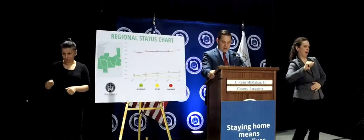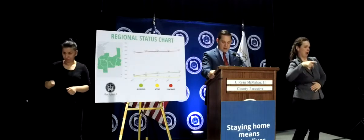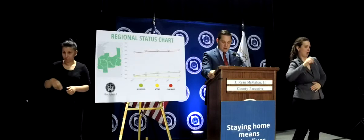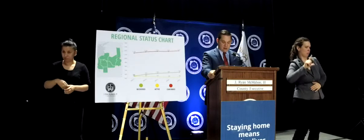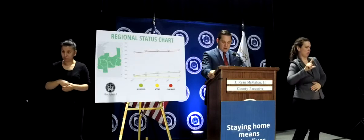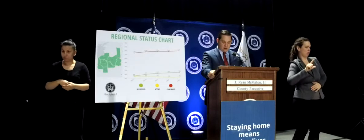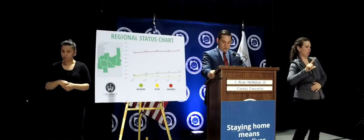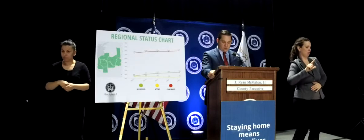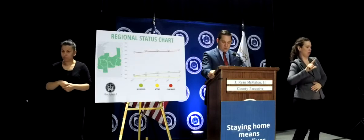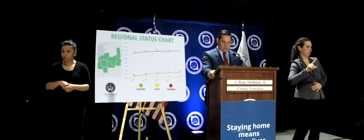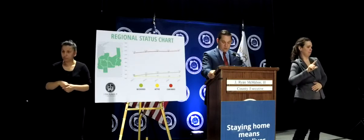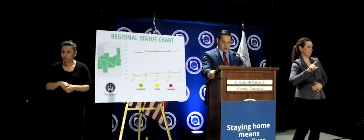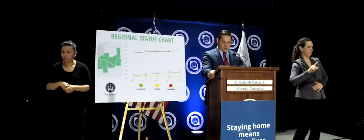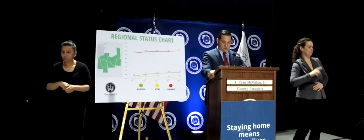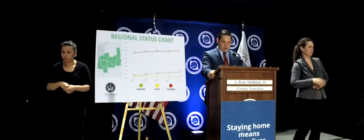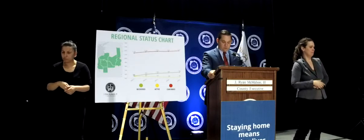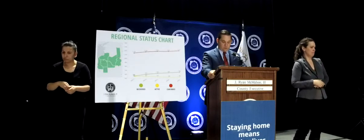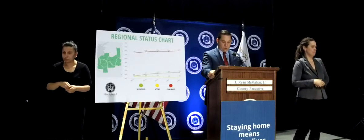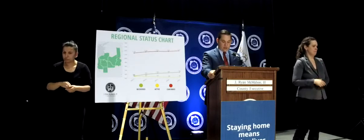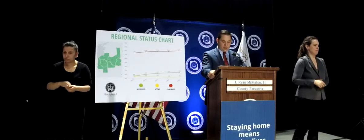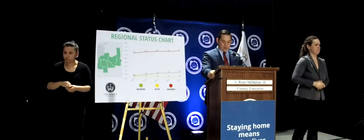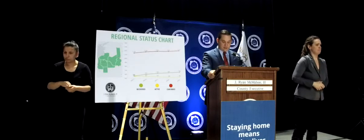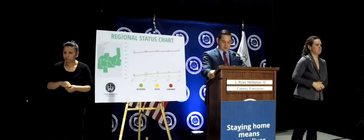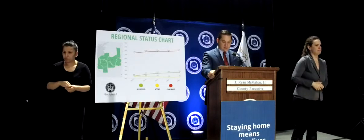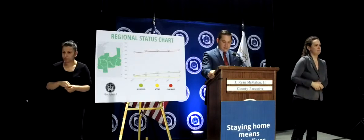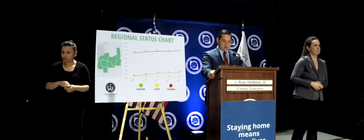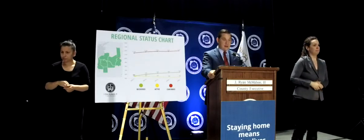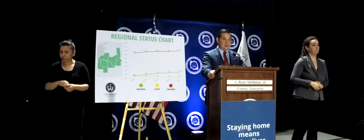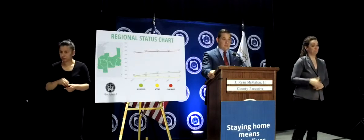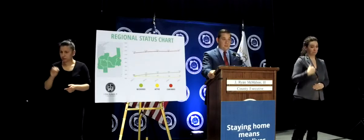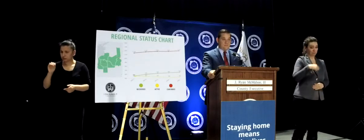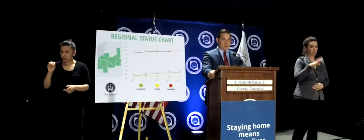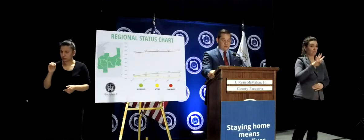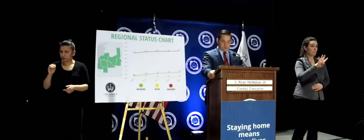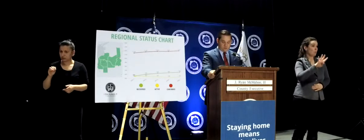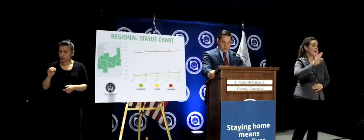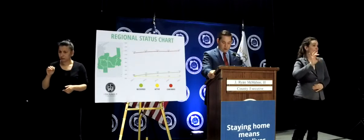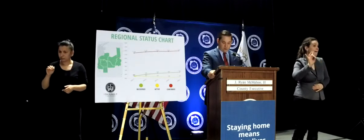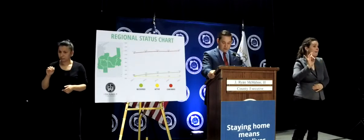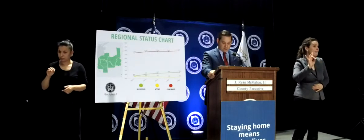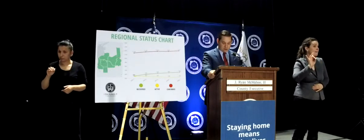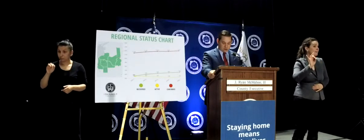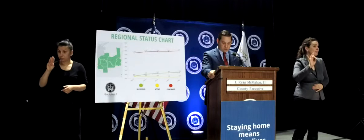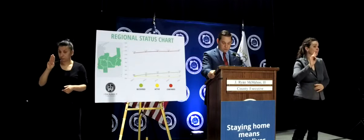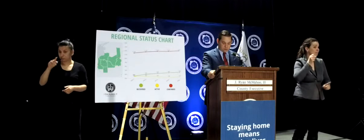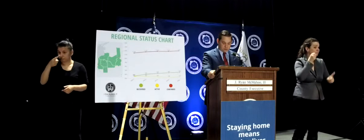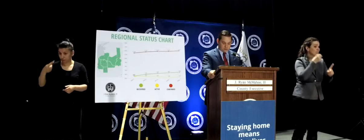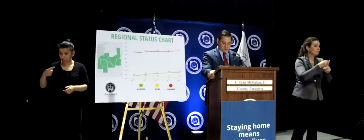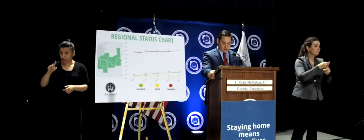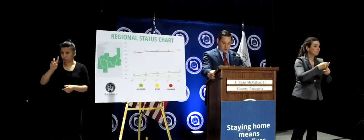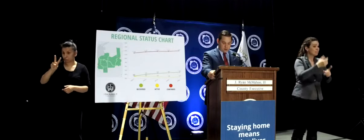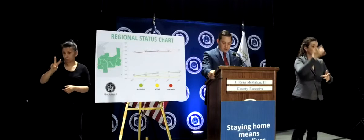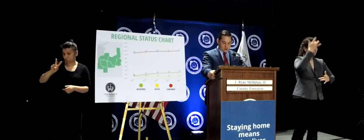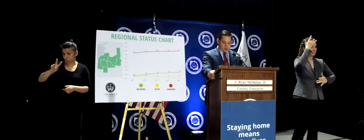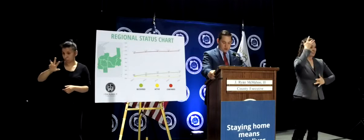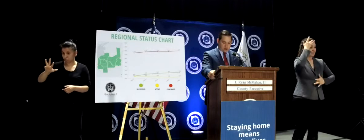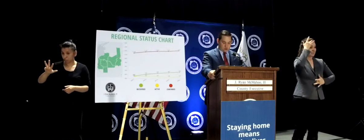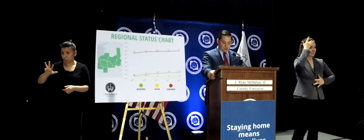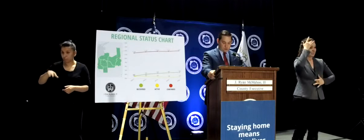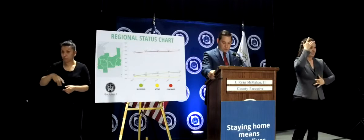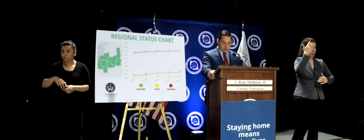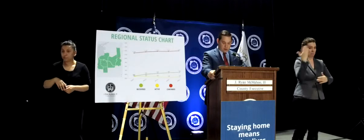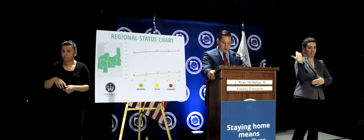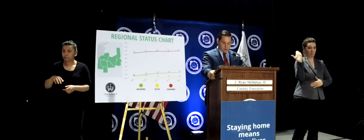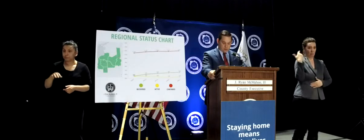active day with COVID. We had 48 cases that day. That was before our voluntary shelter in place. During